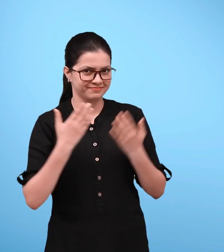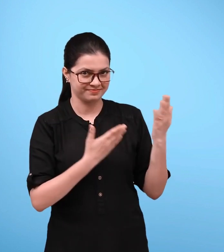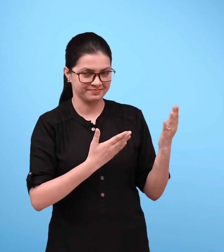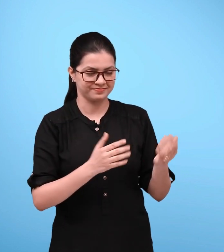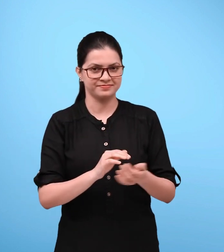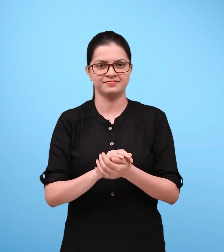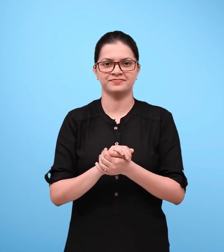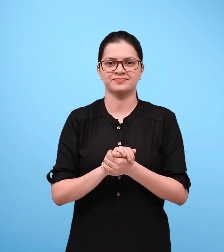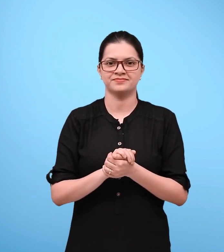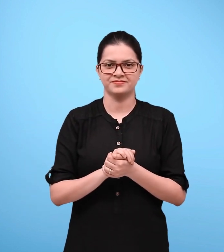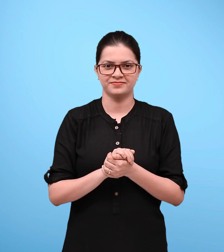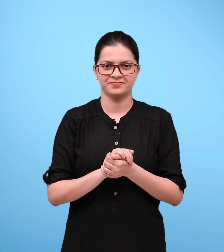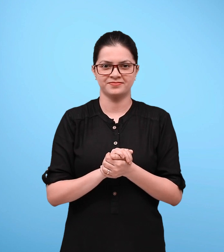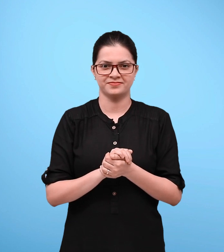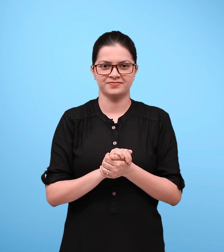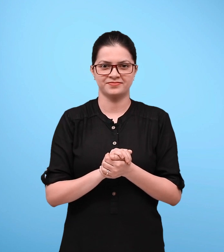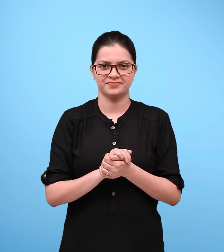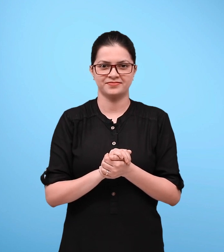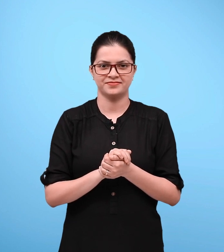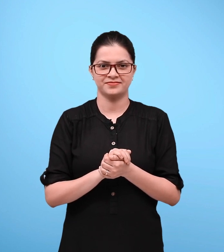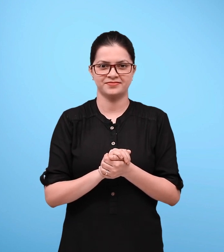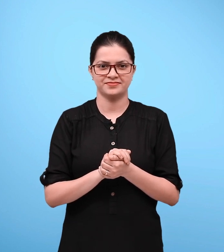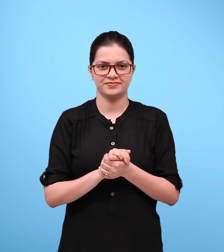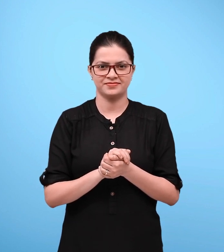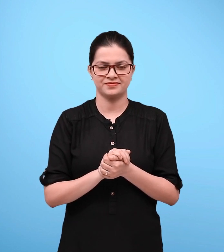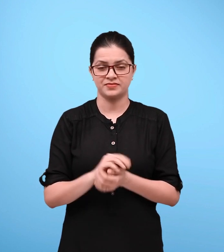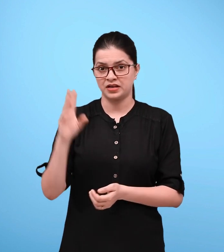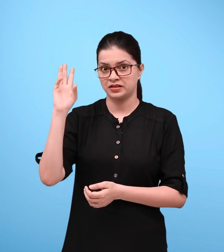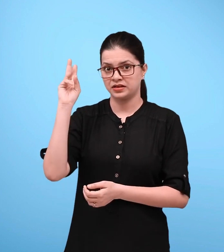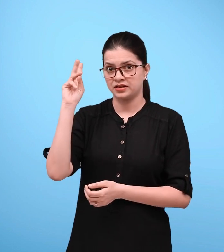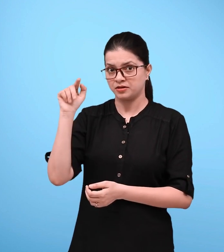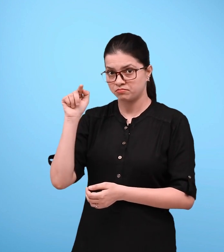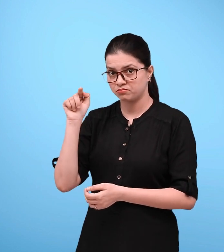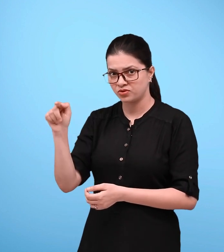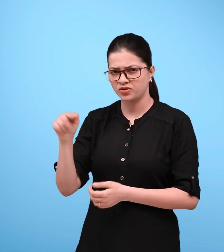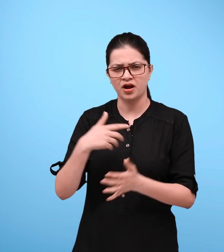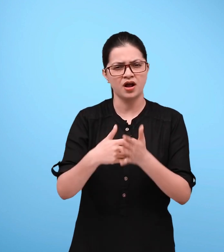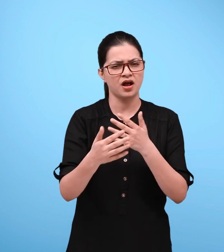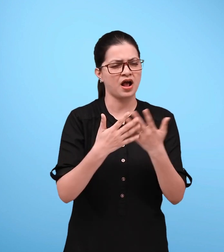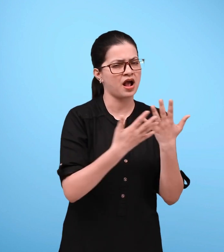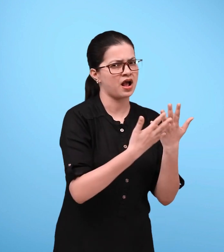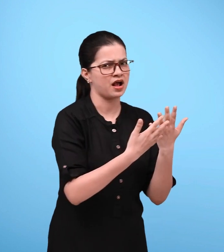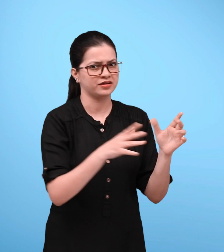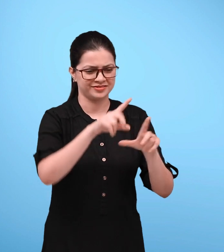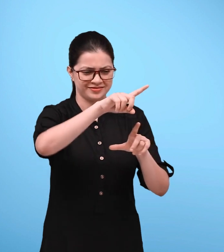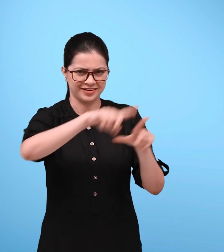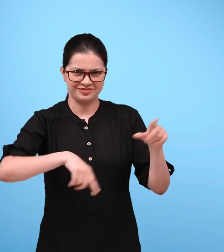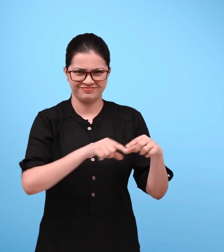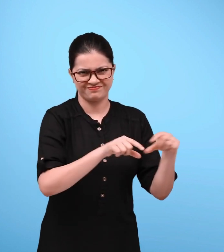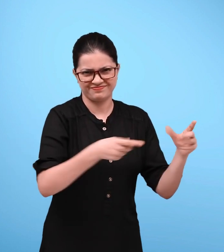method of placing the scale with broken edge. 3. Correct position of the eye is